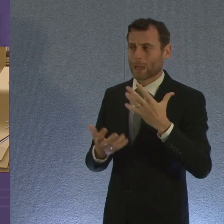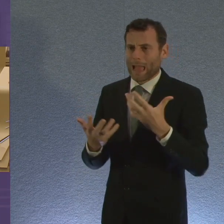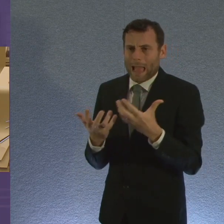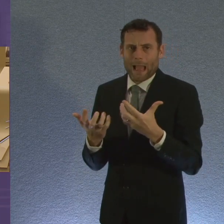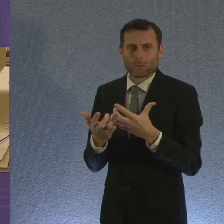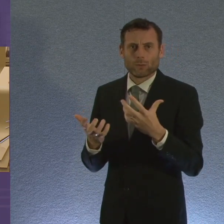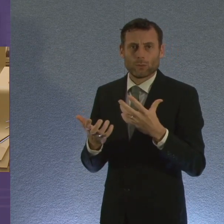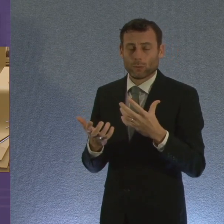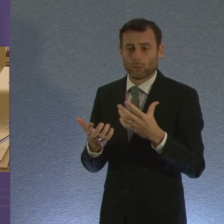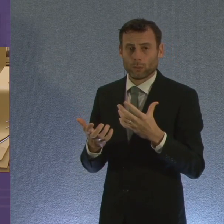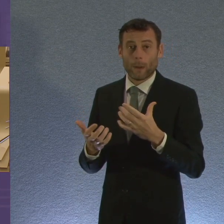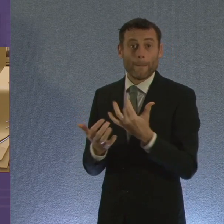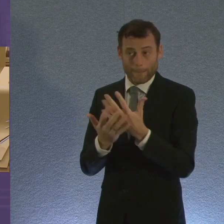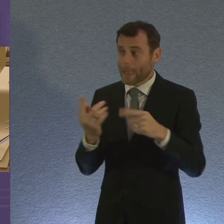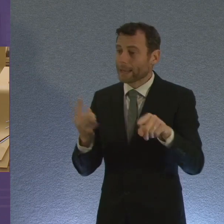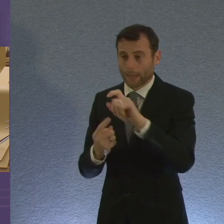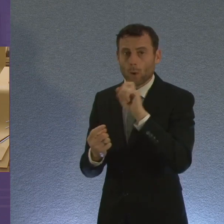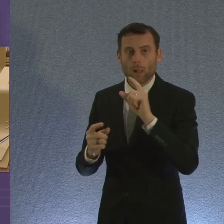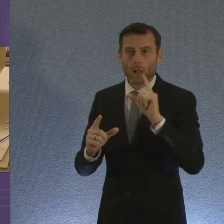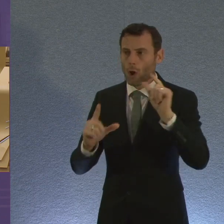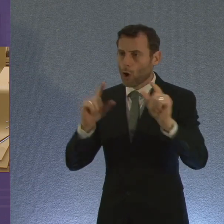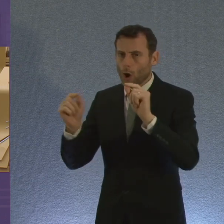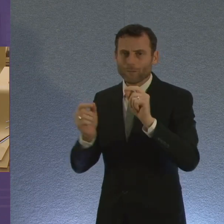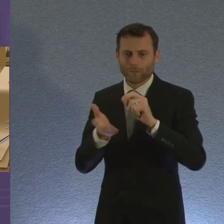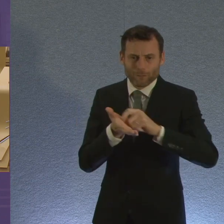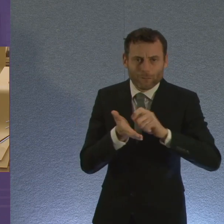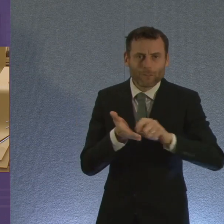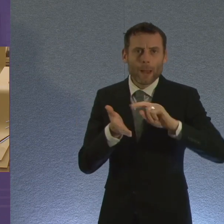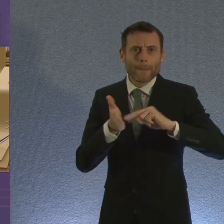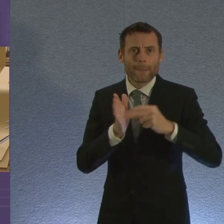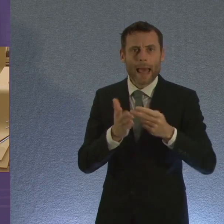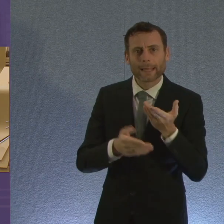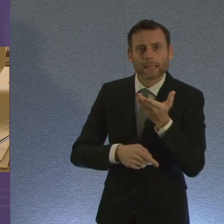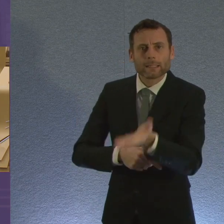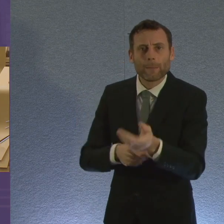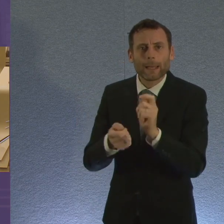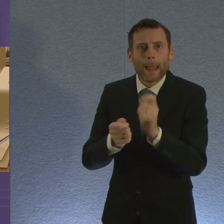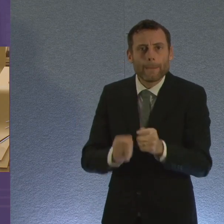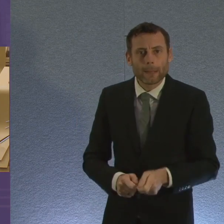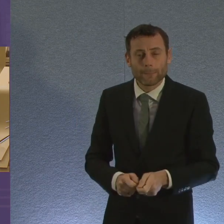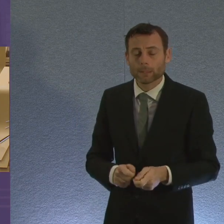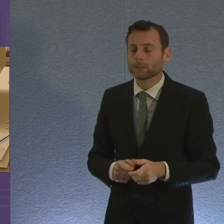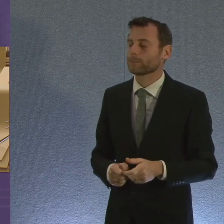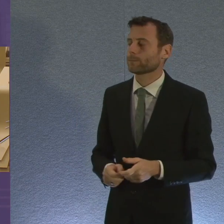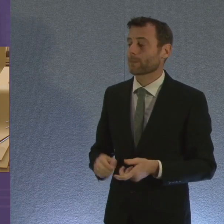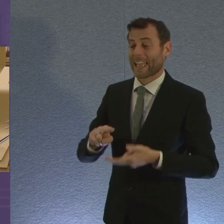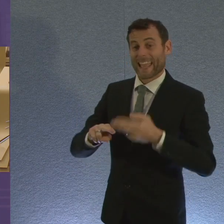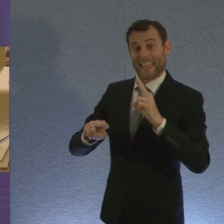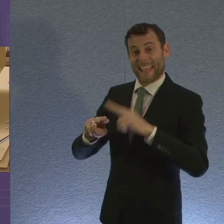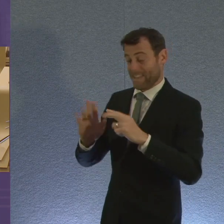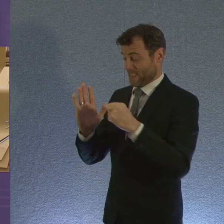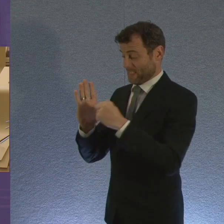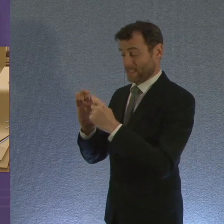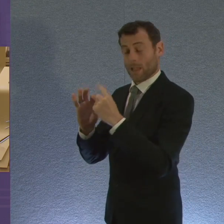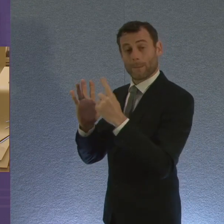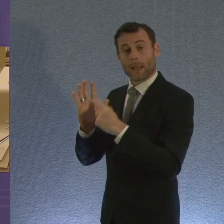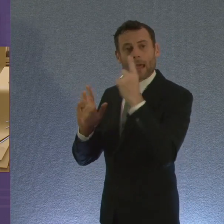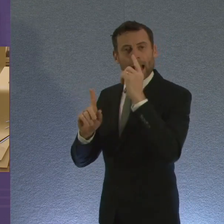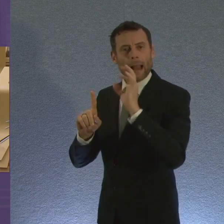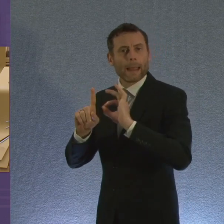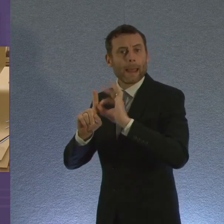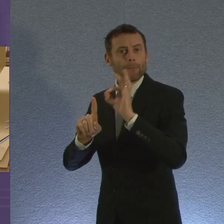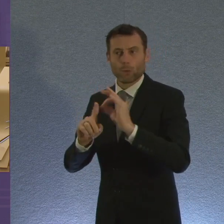to table amendments. I just want to make 2 points about it. One is, if this bill can be approved, let us improve it. That has been my